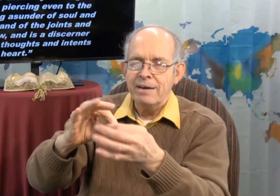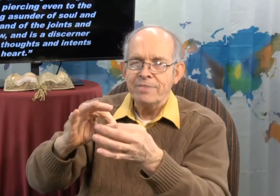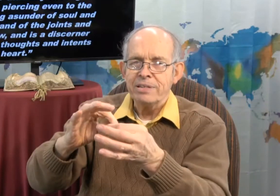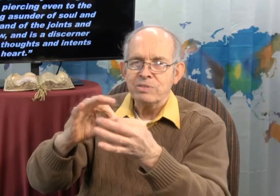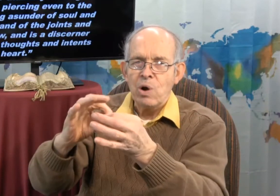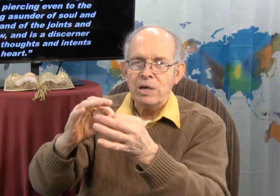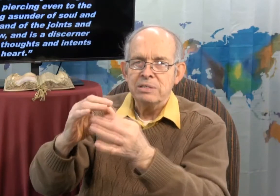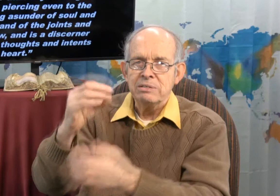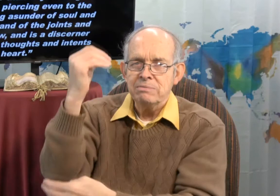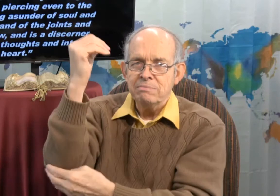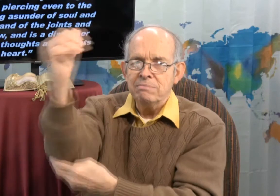the time,